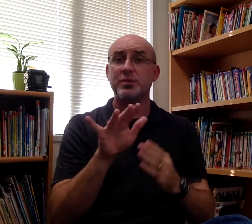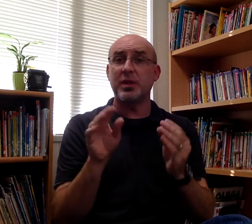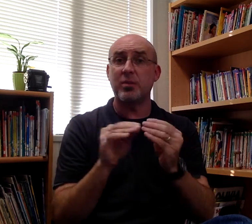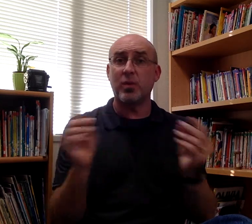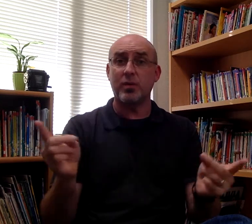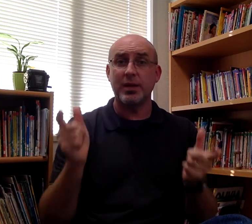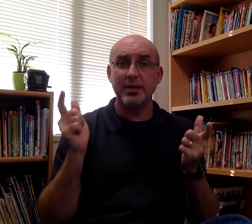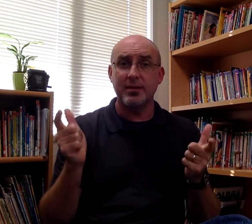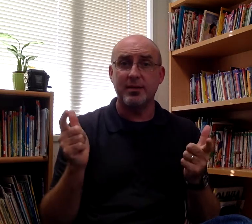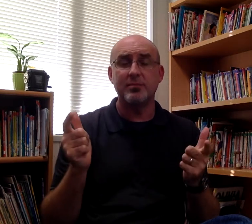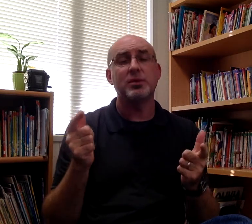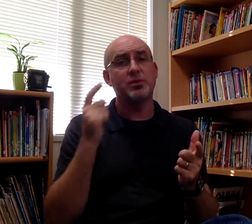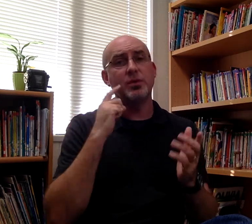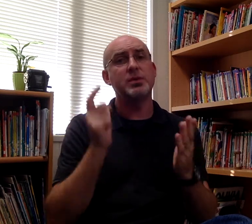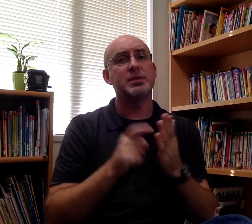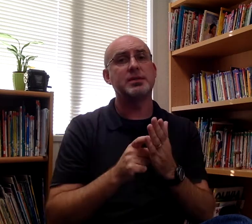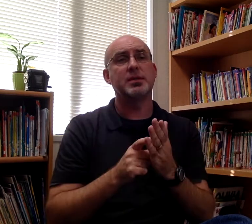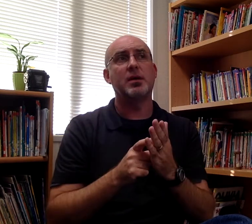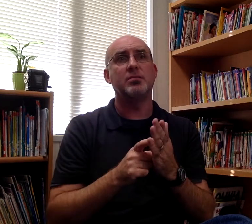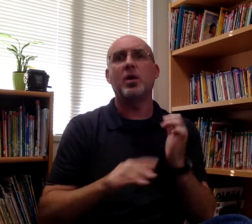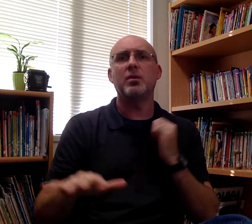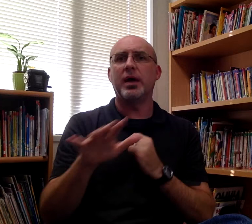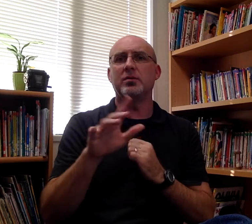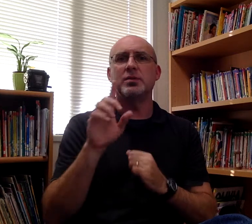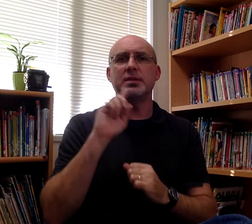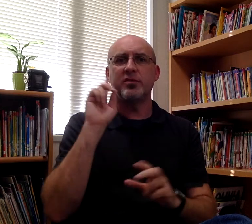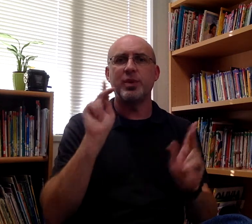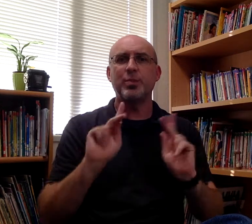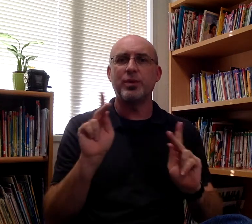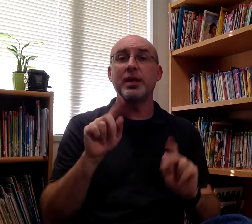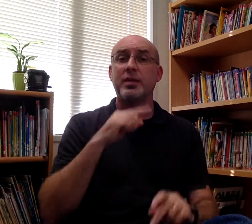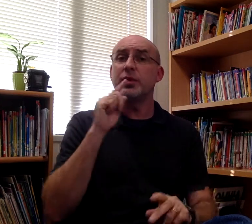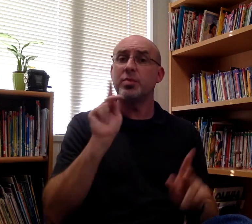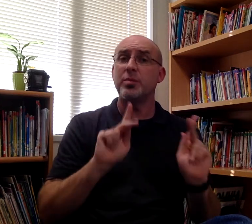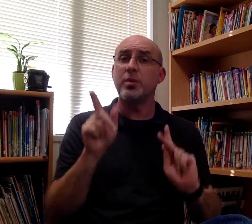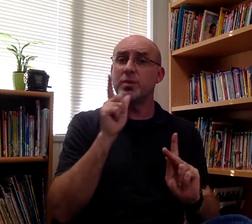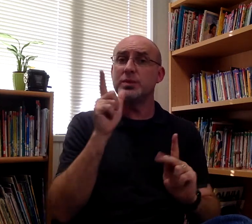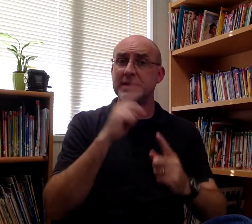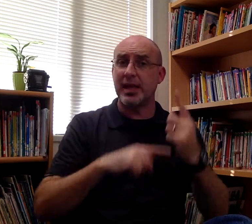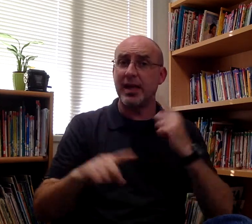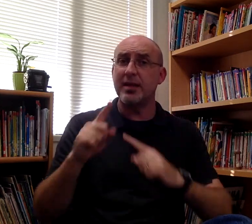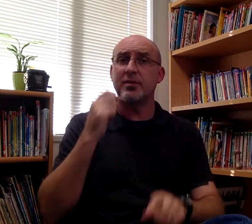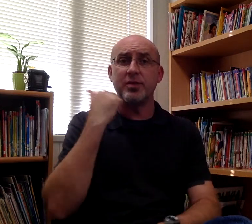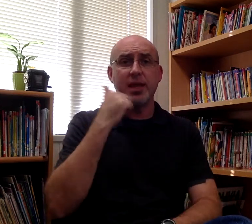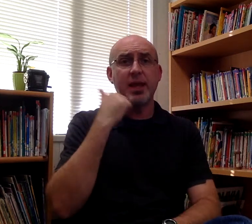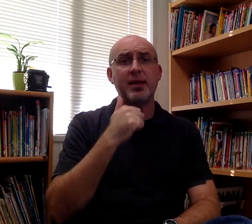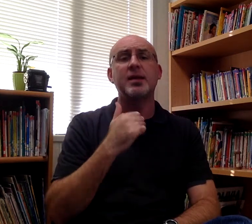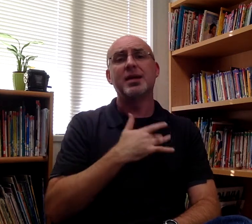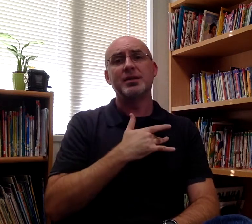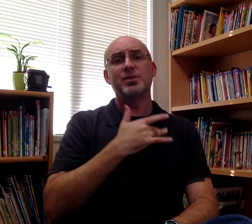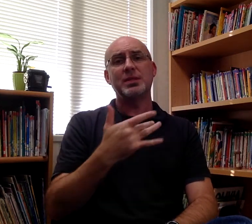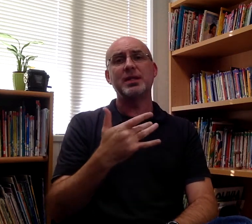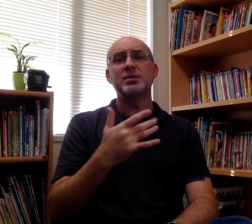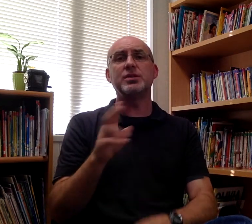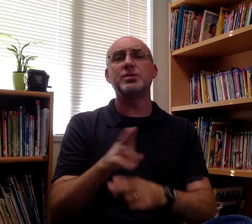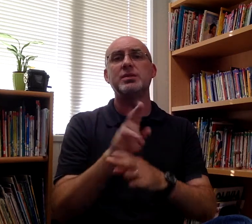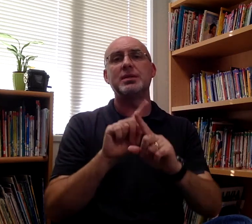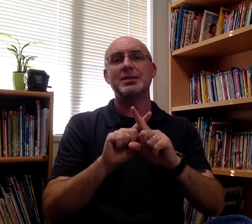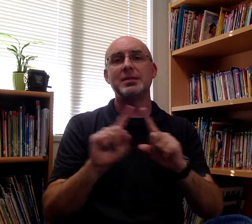fingerspelling more quickly, what you'll notice all around with deaf people and hearing people who sign every day is we tend to use a